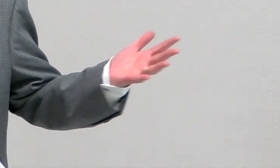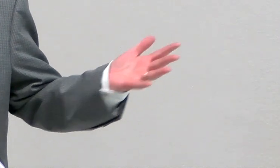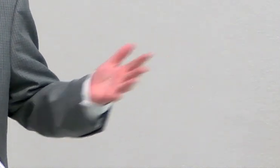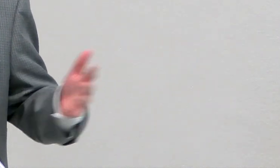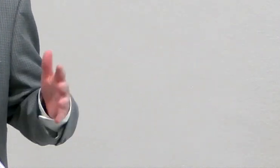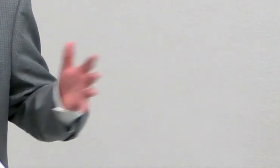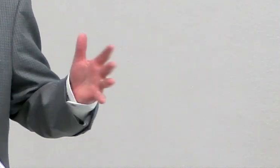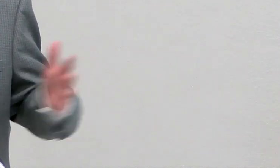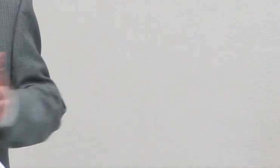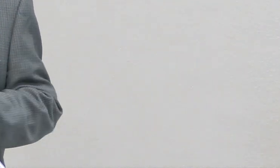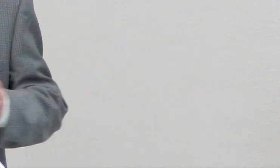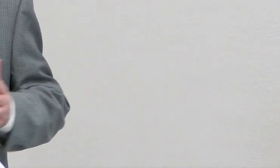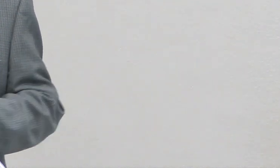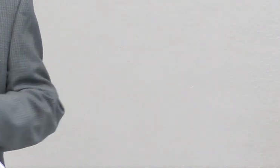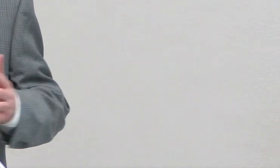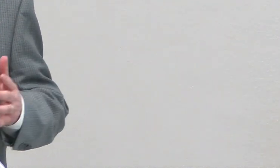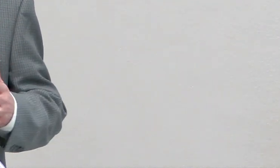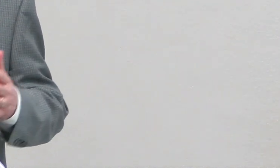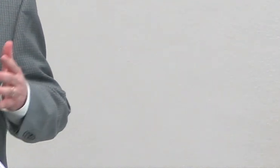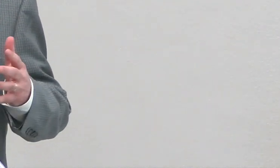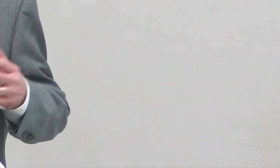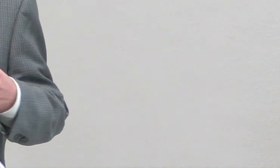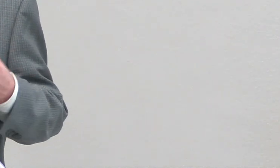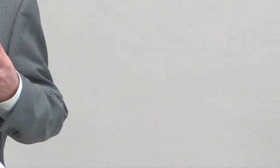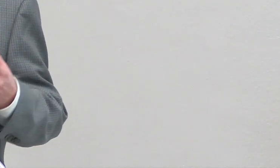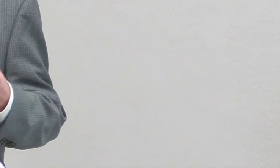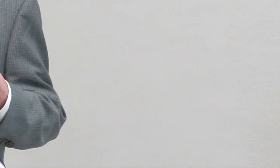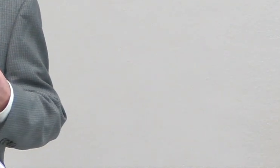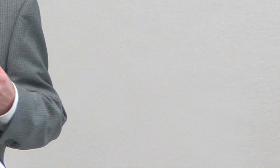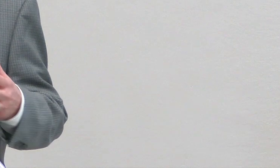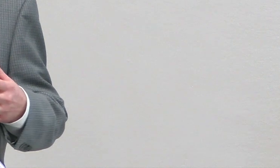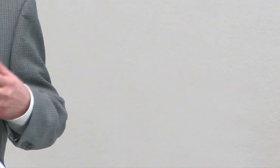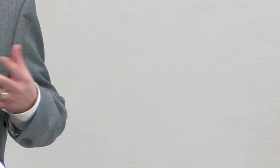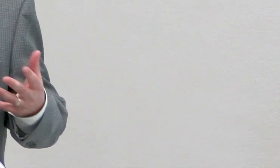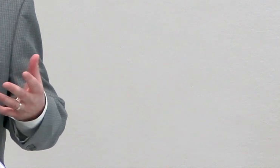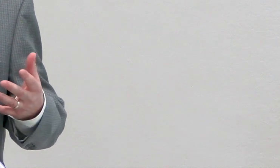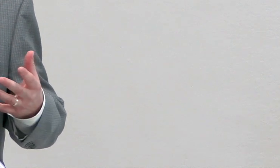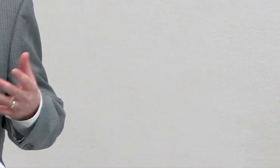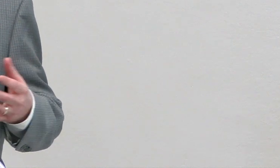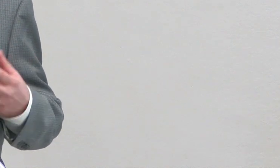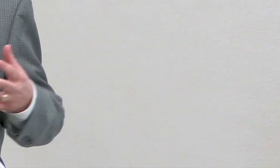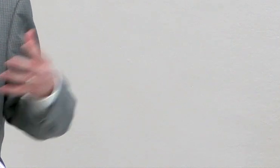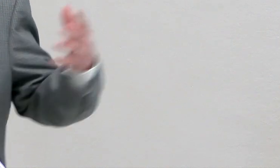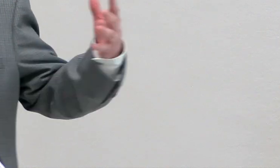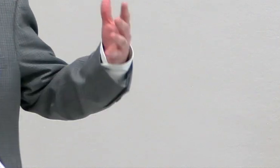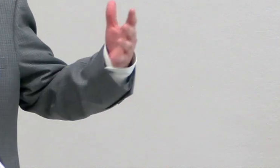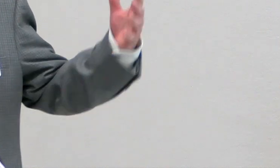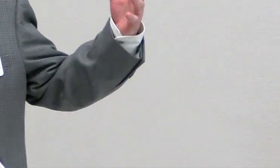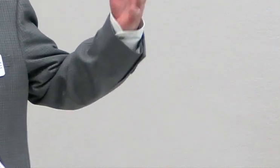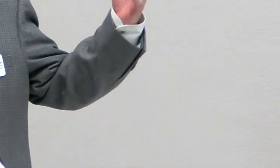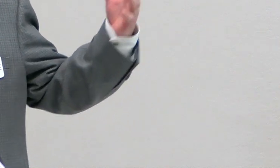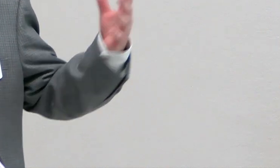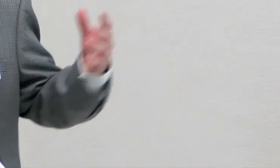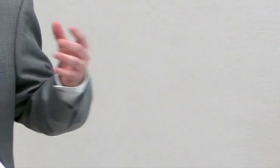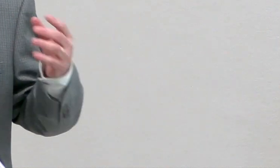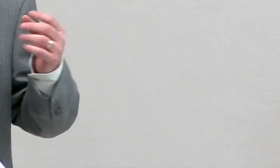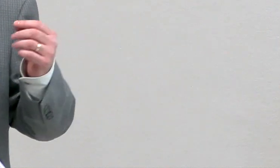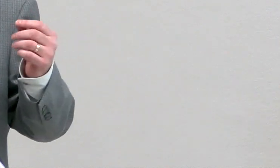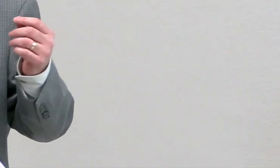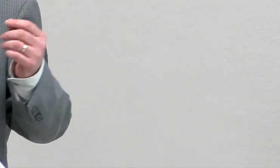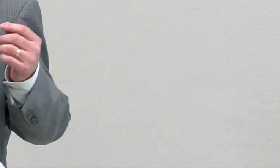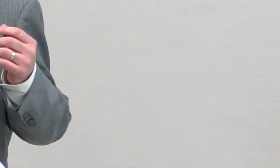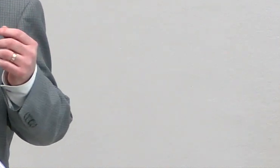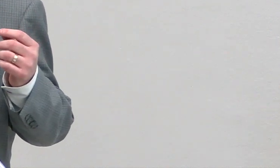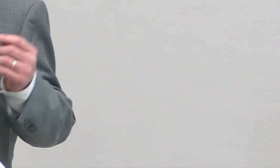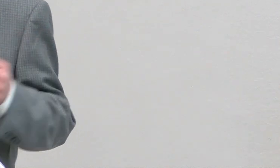about 20 minutes. We keep it kind of short because everyone has an individual story with their tax situation. This is from a high level,